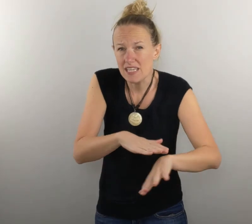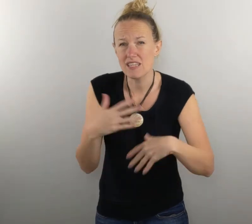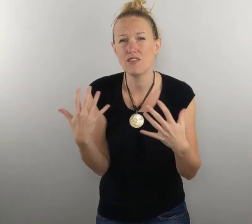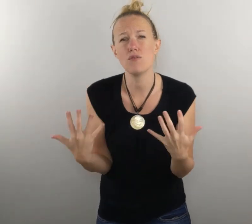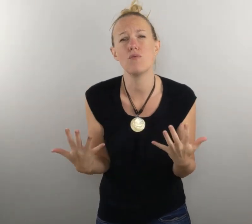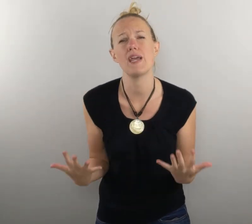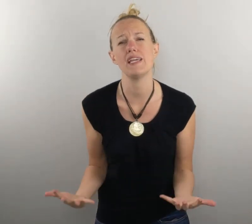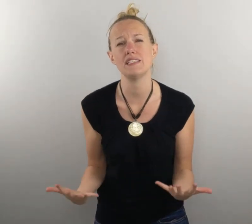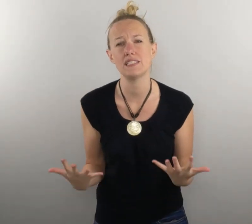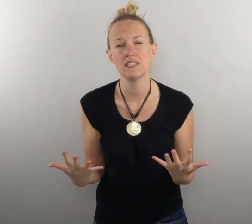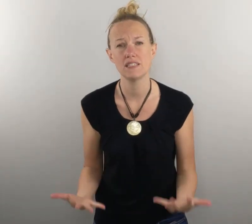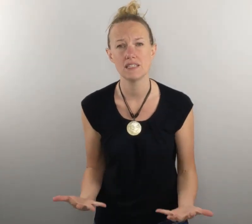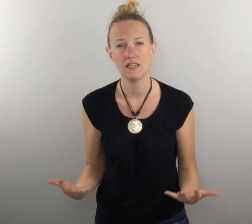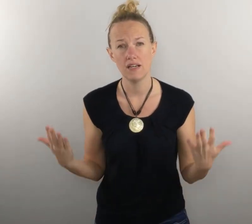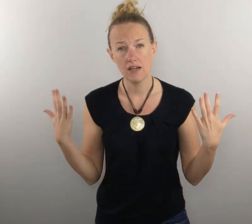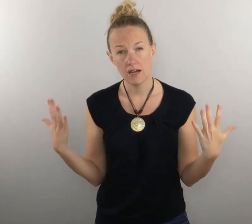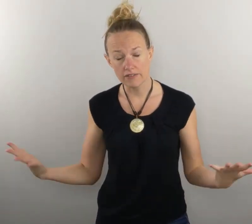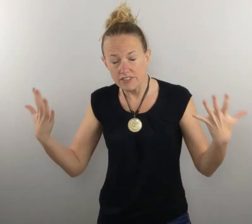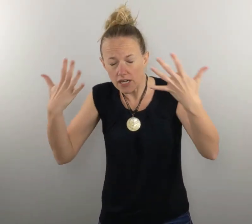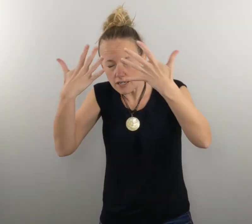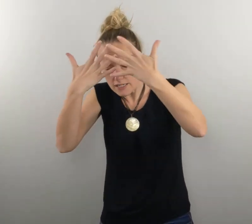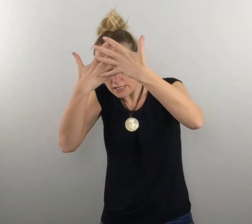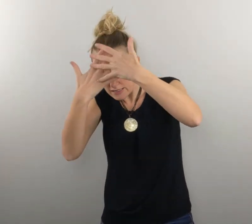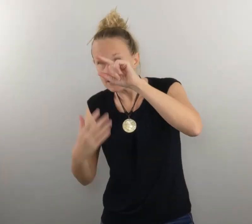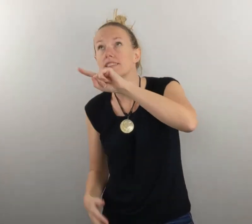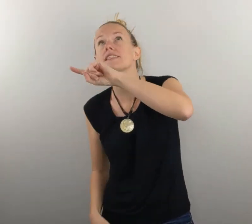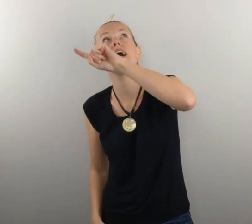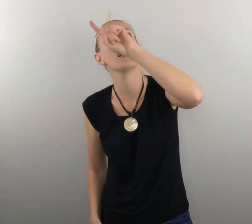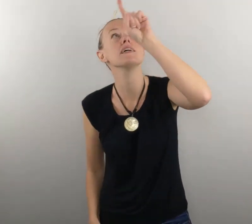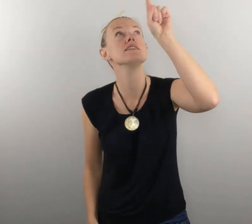beneath the weight of darkened skies.